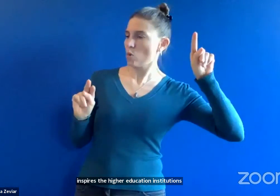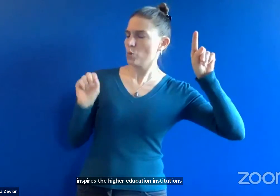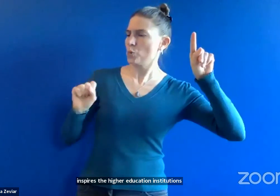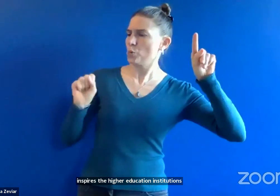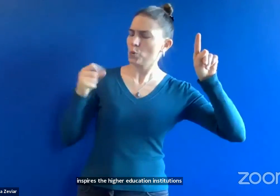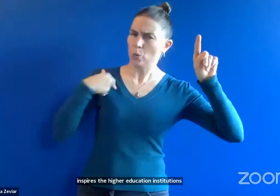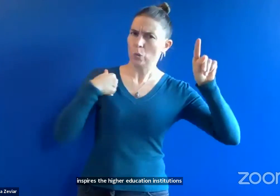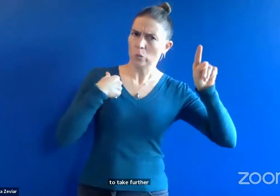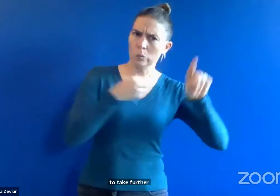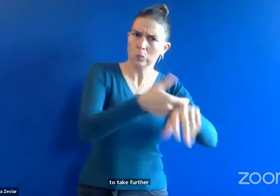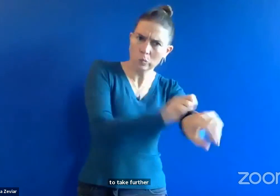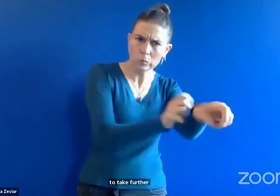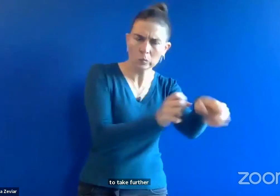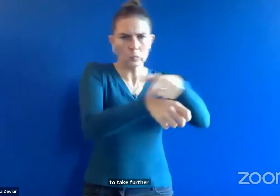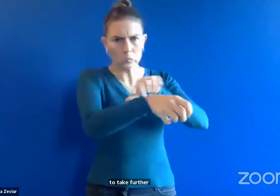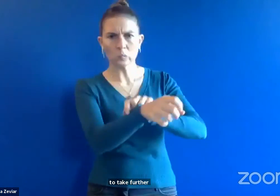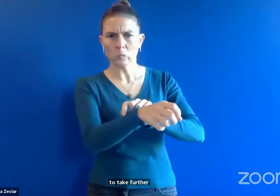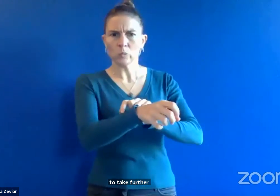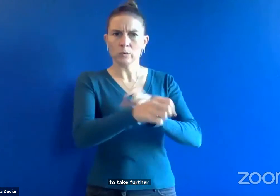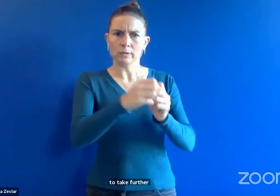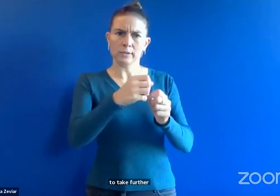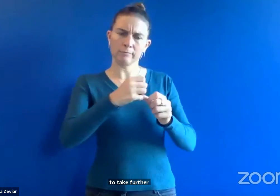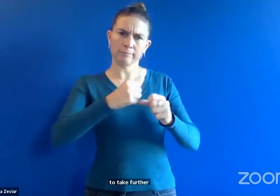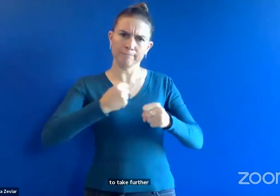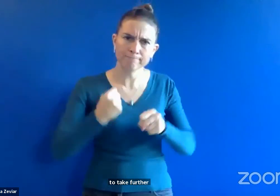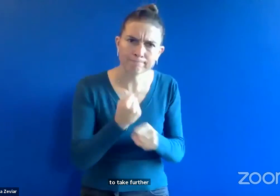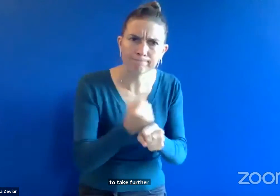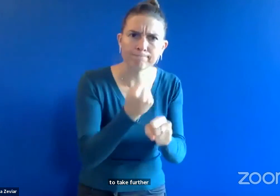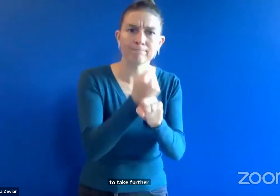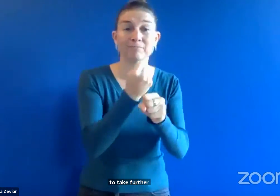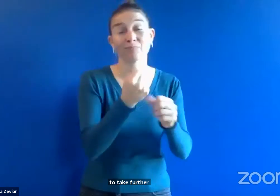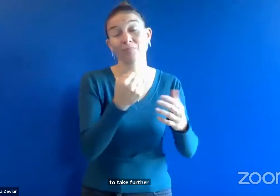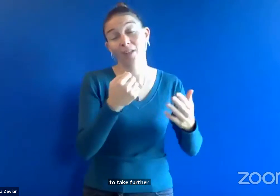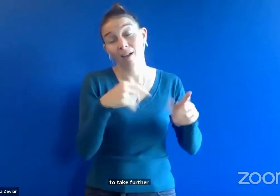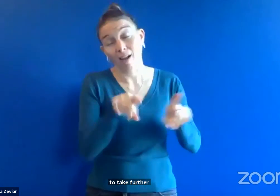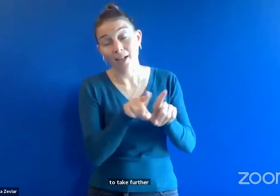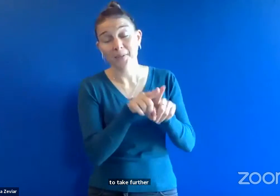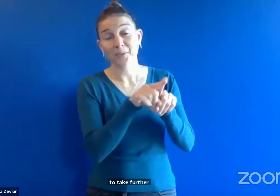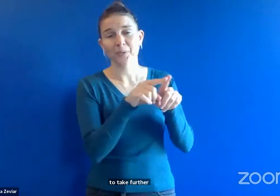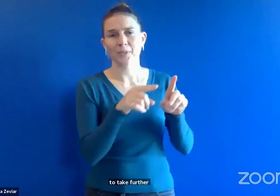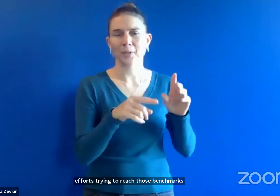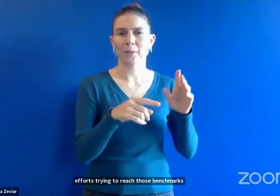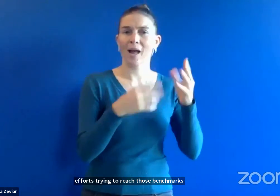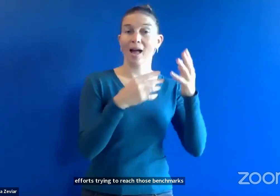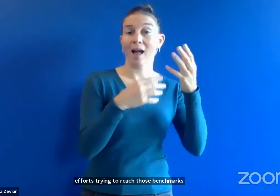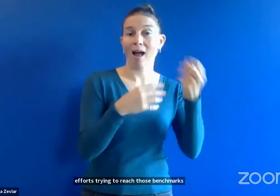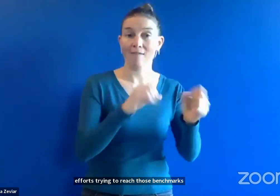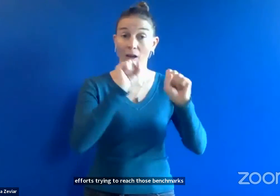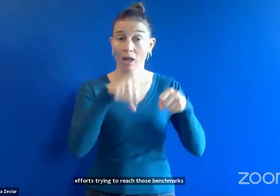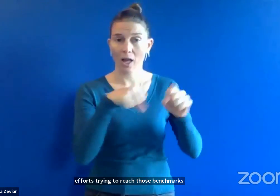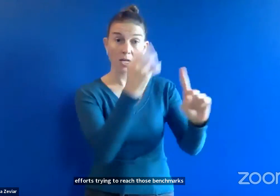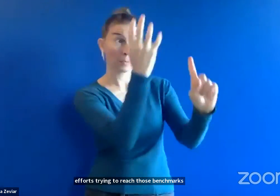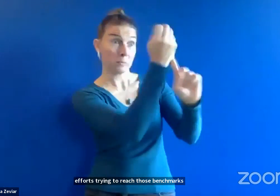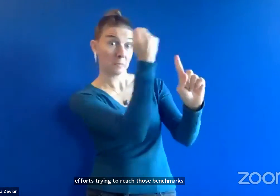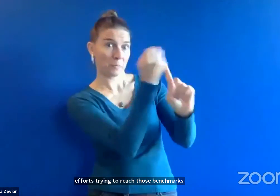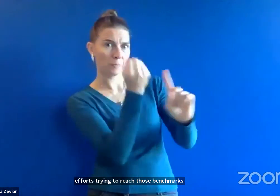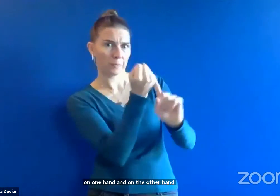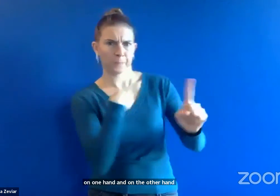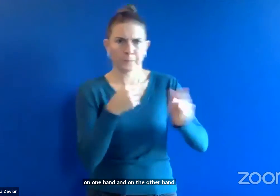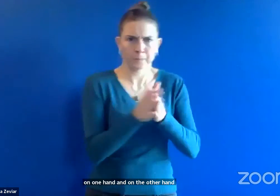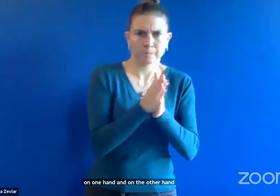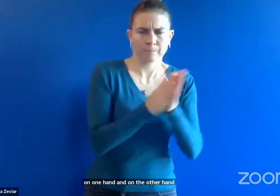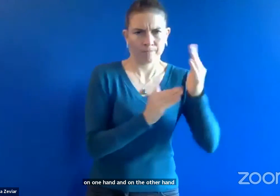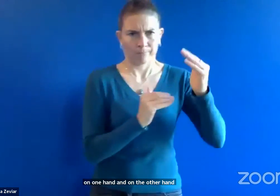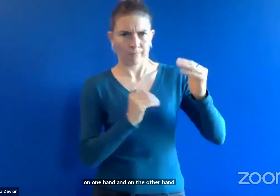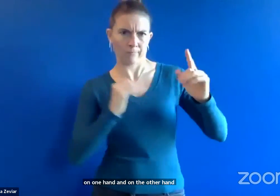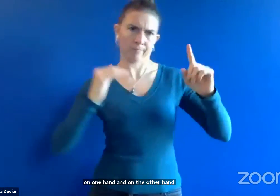well, their efforts in trying to reach those benchmarks on one hand, and on the other hand, also create their